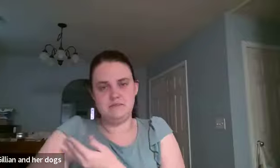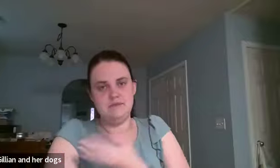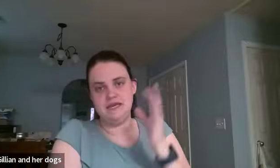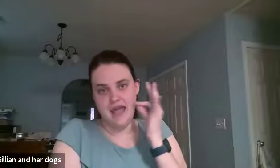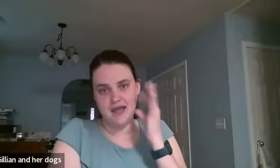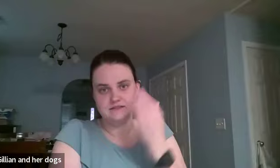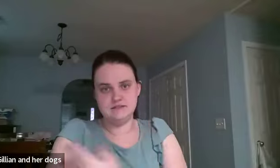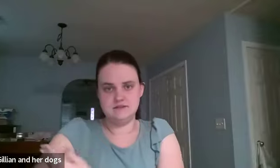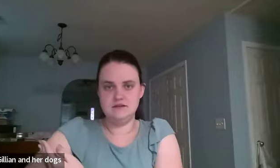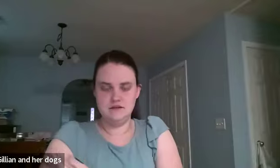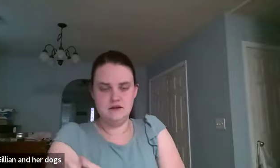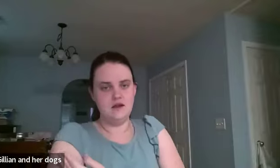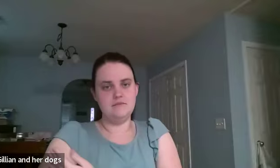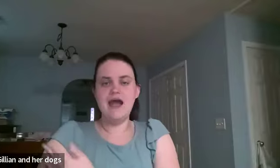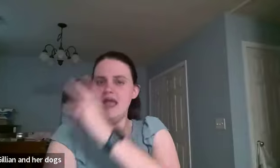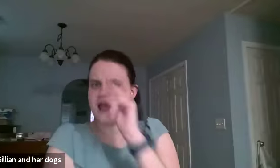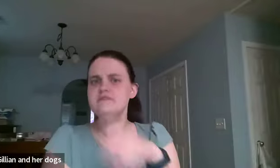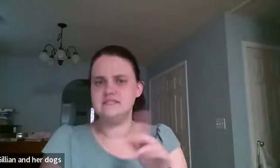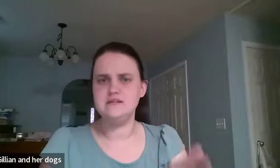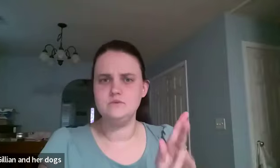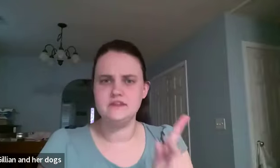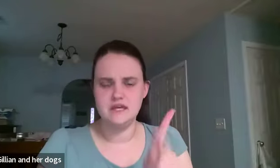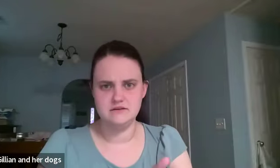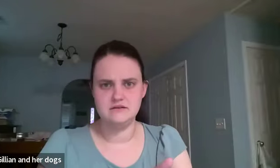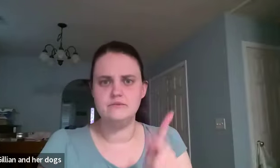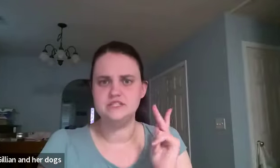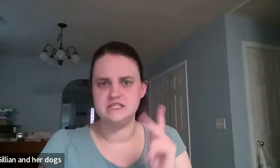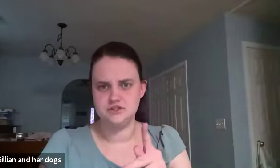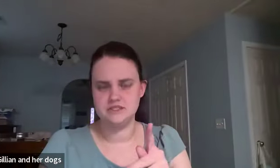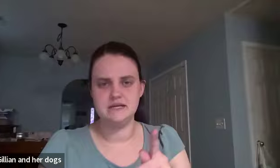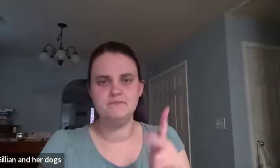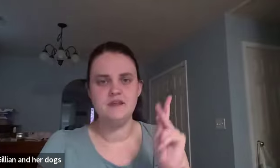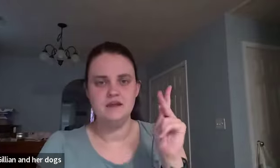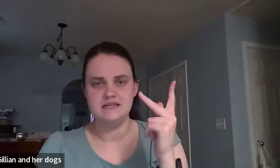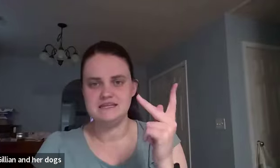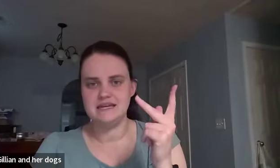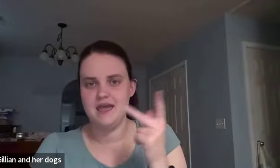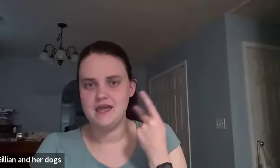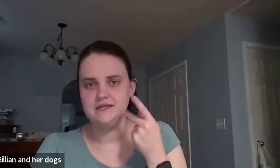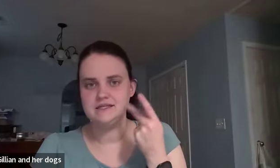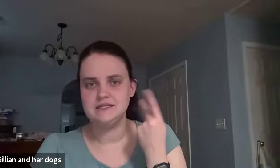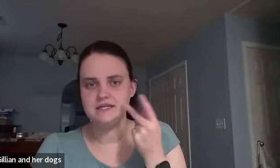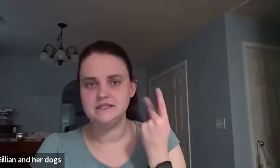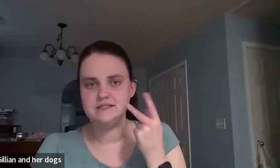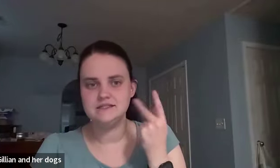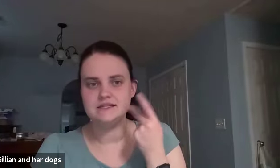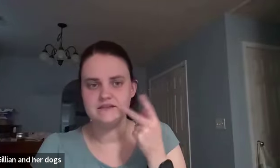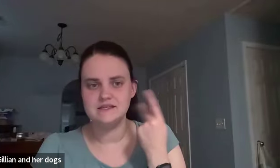like a baby cat. I have seen with kitten, which is interesting. It's like a K kitten, like